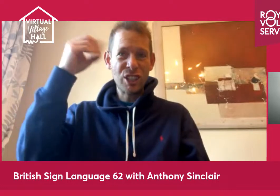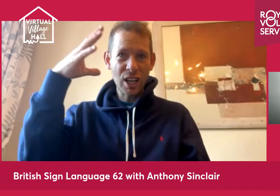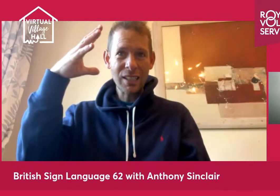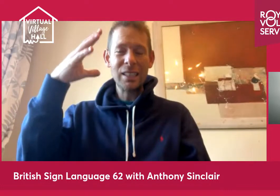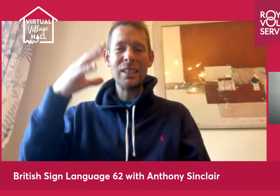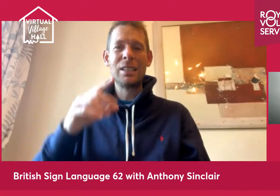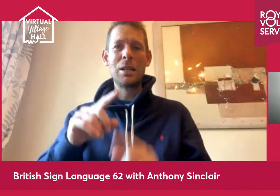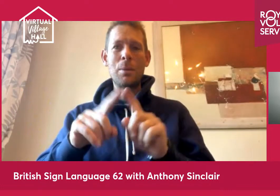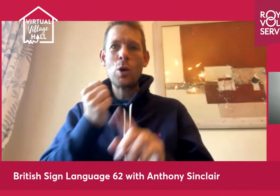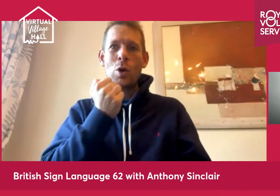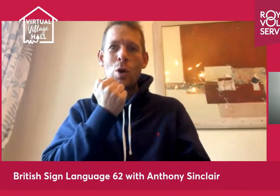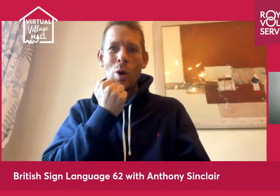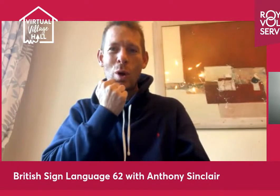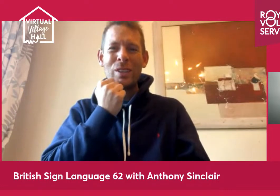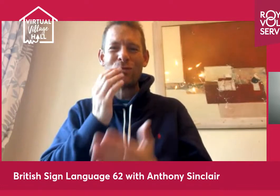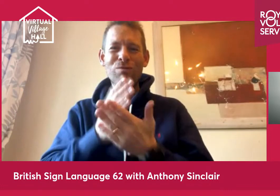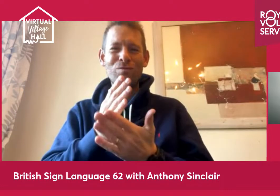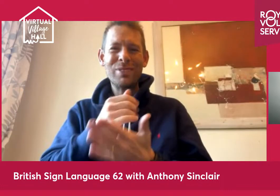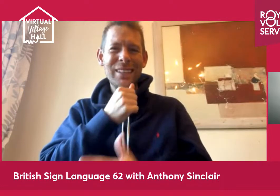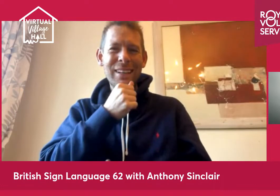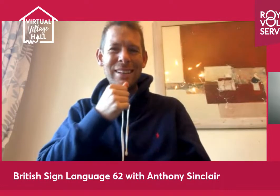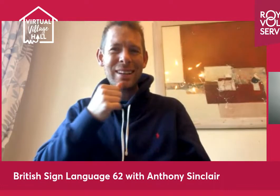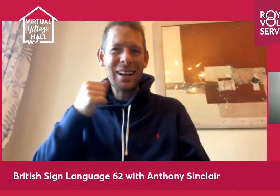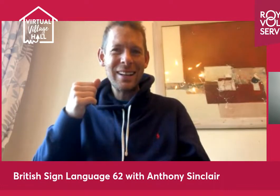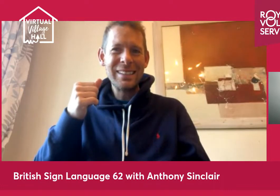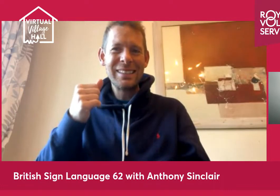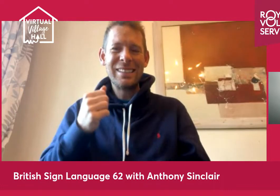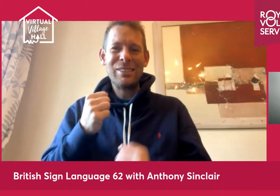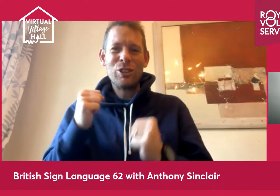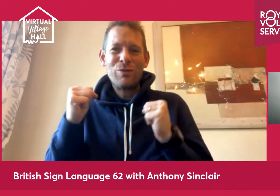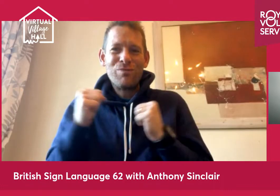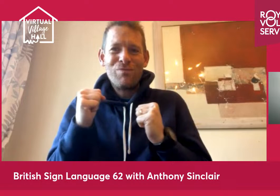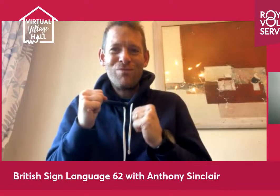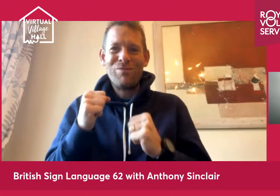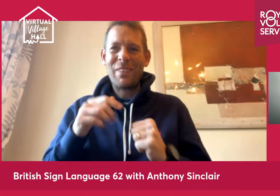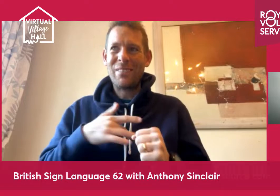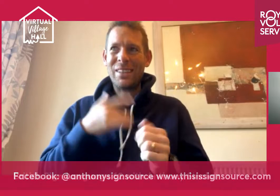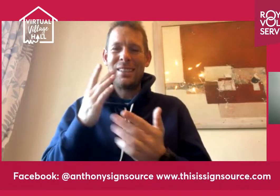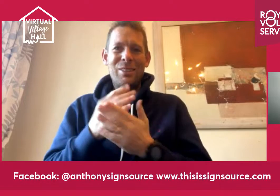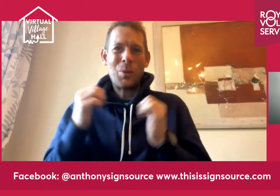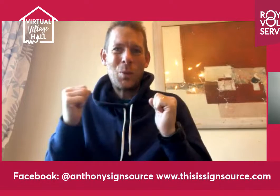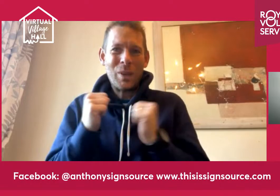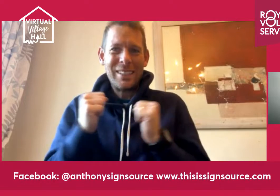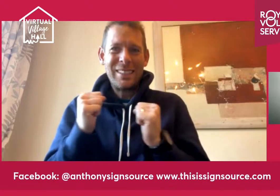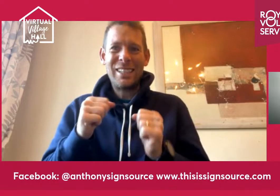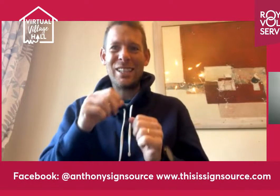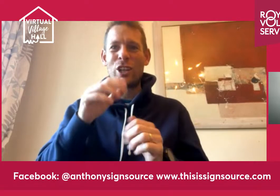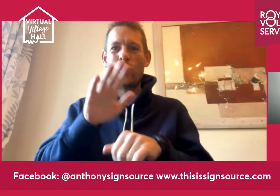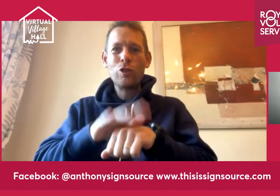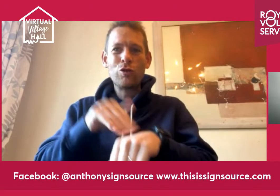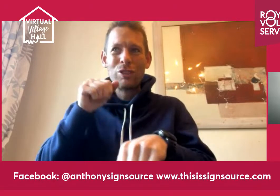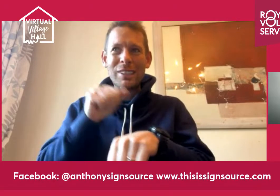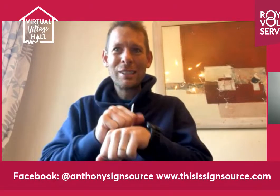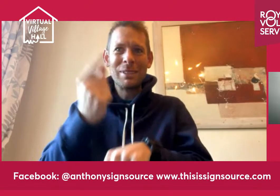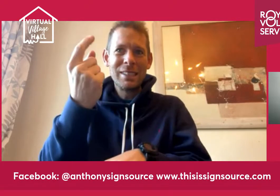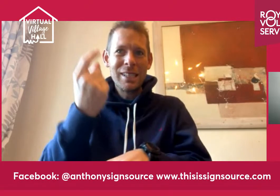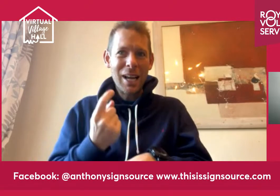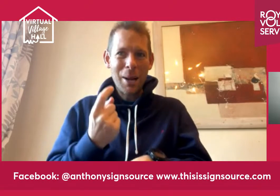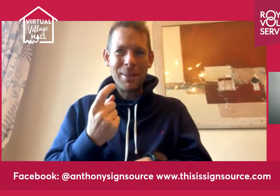beautiful blue sky with sunshine, but it's very, very cold, but lovely, cold, crisp weather. It definitely feels